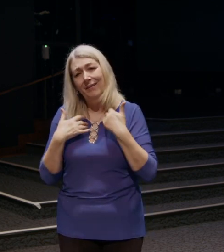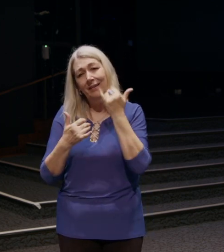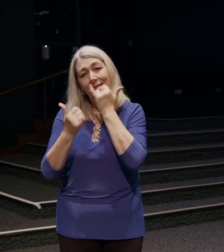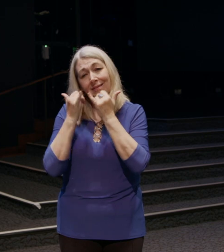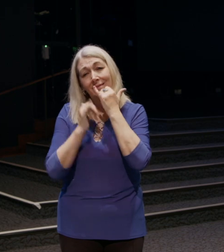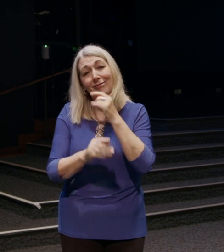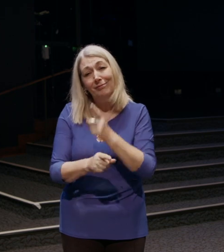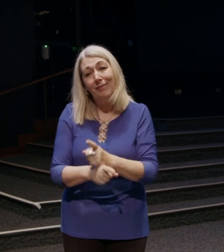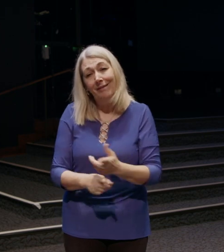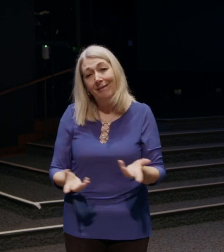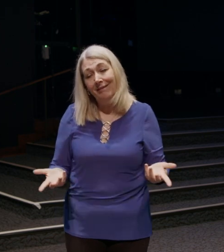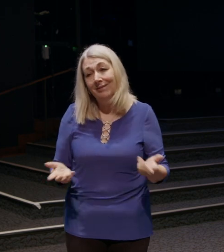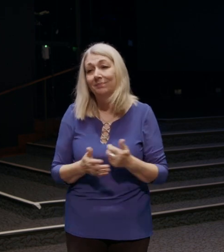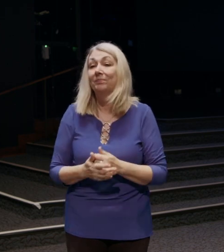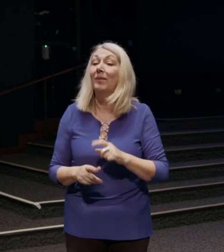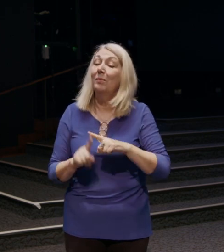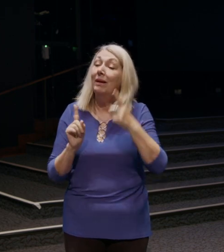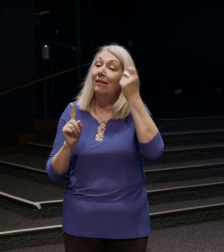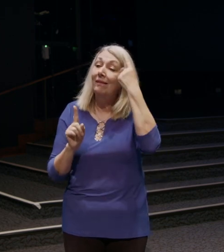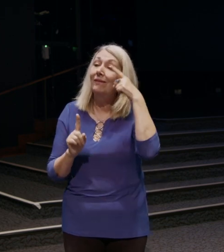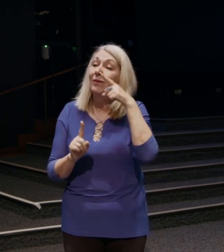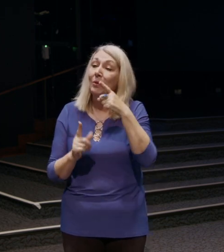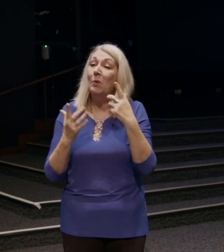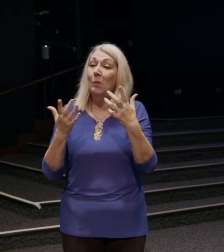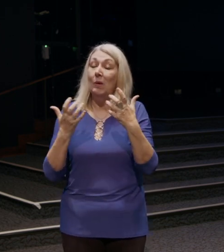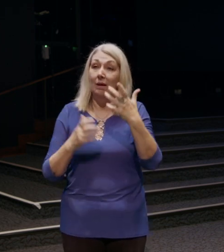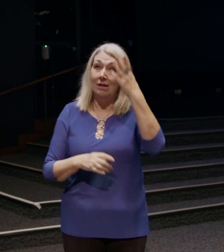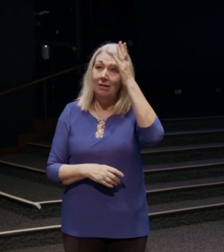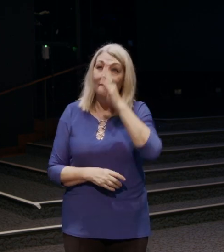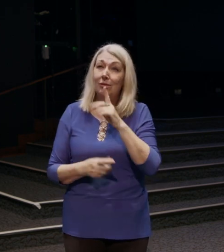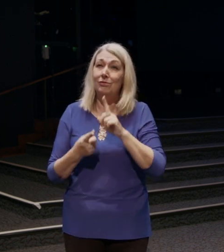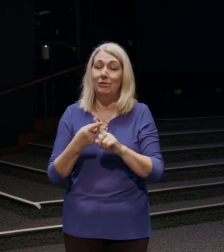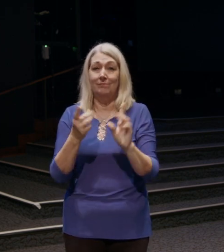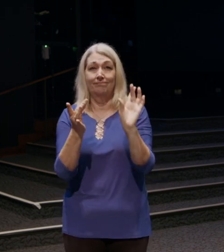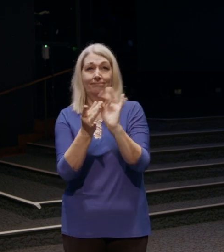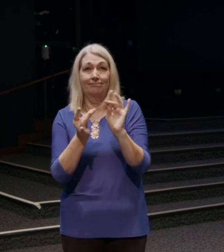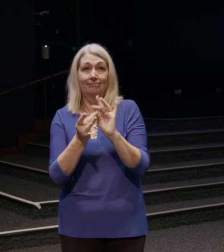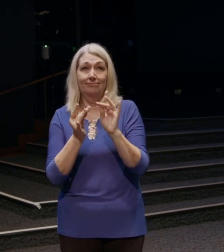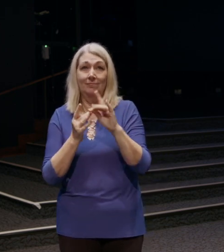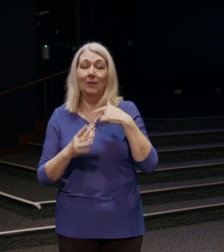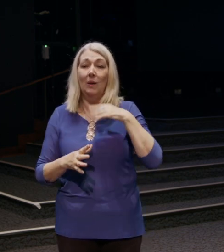But if you are wanting God to say those words,